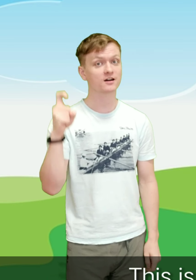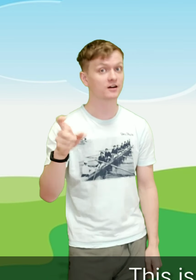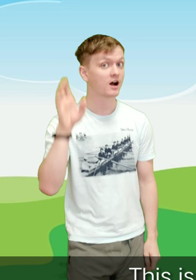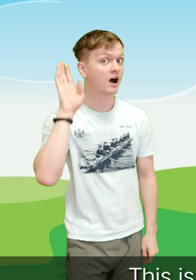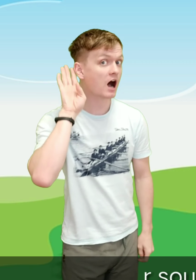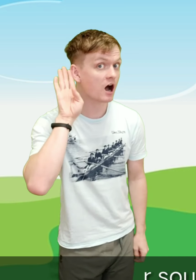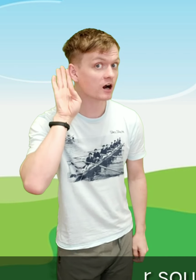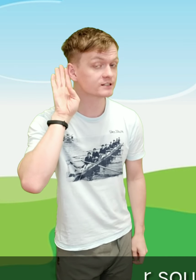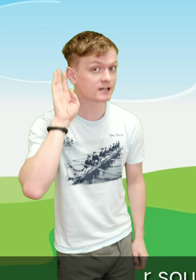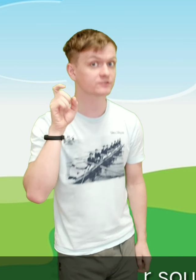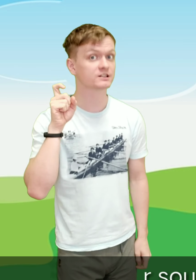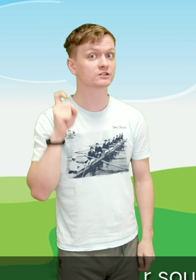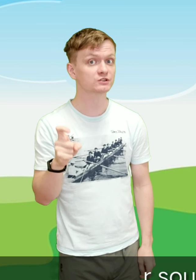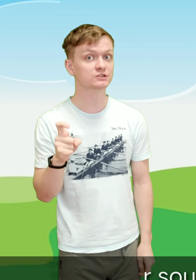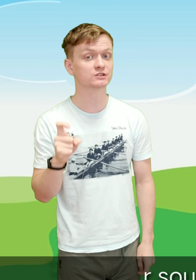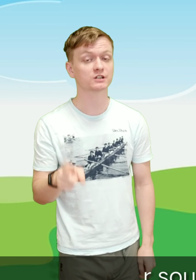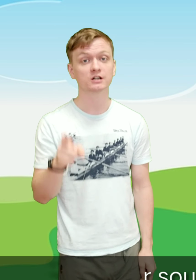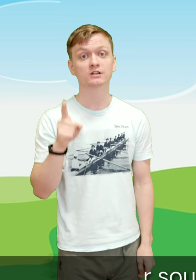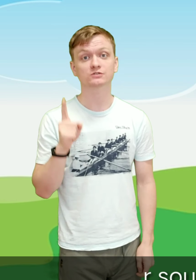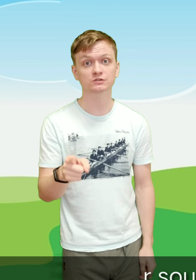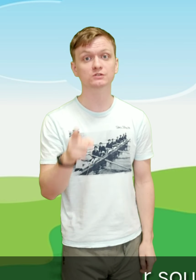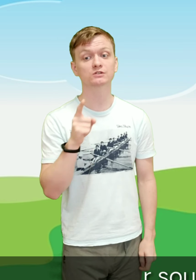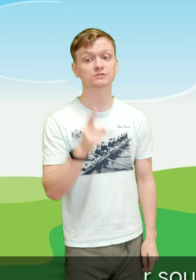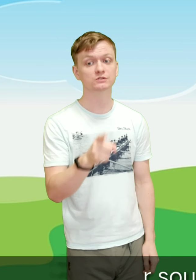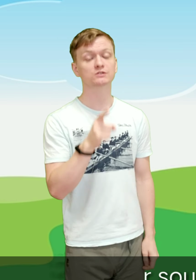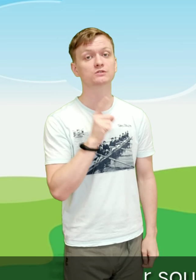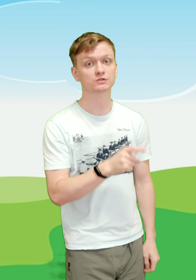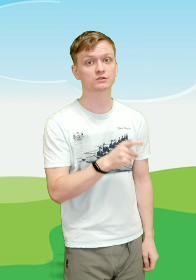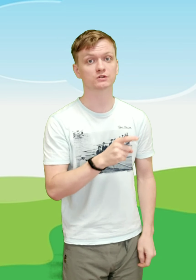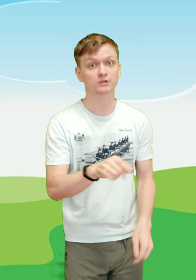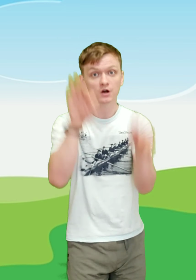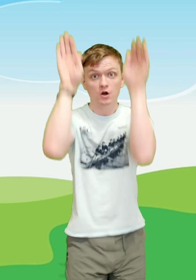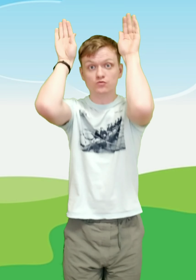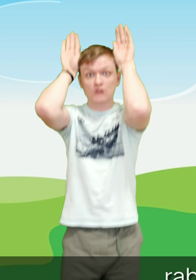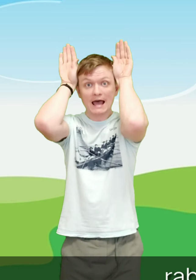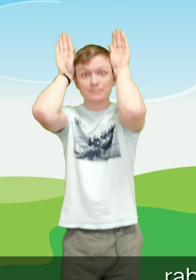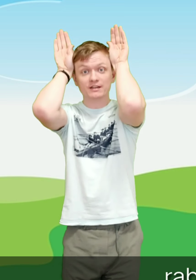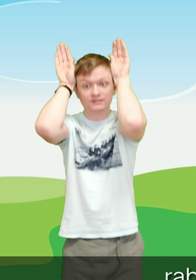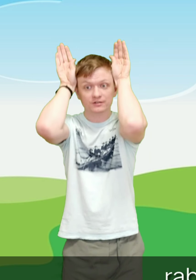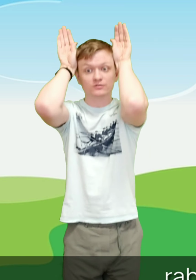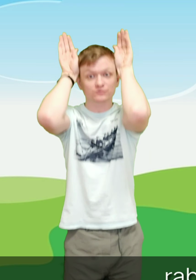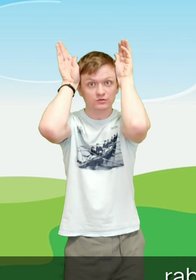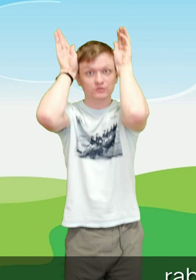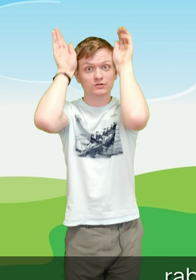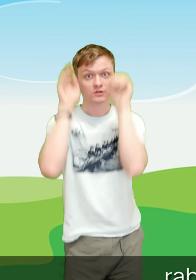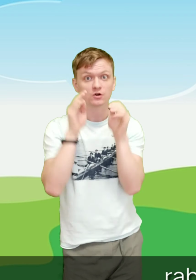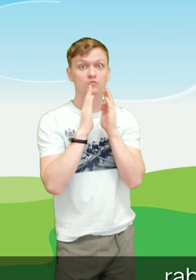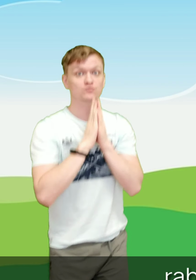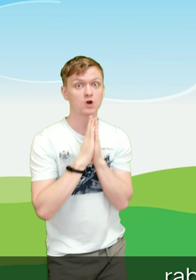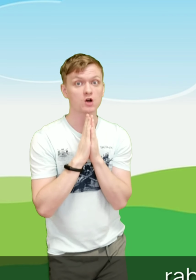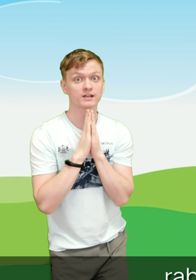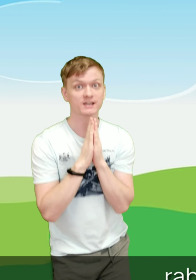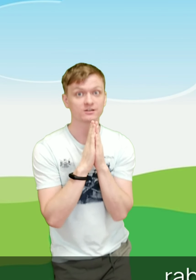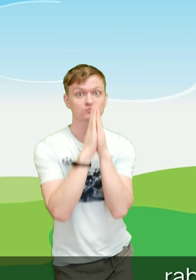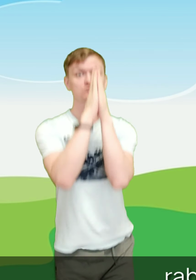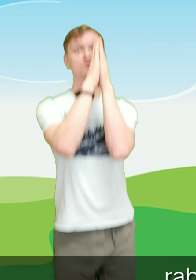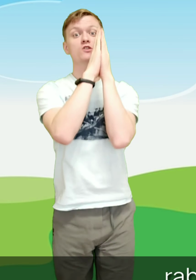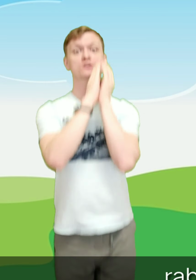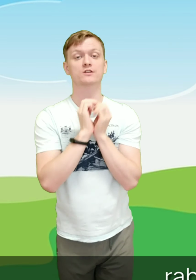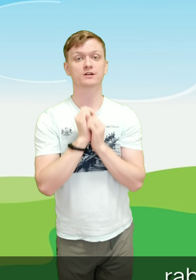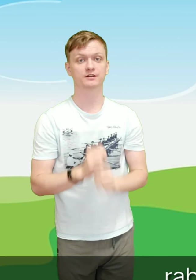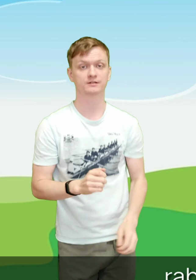R, R, sounds like R, R, R, R, Rabbit, R, Rocket,